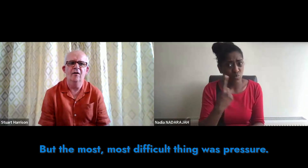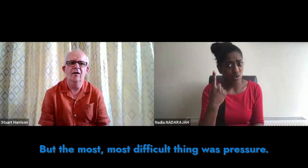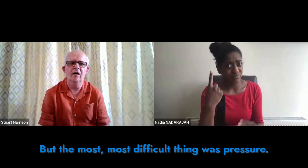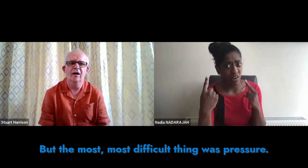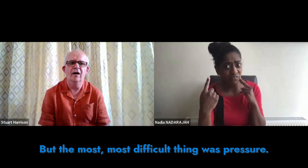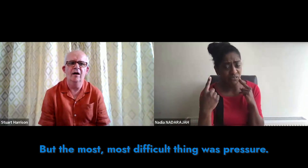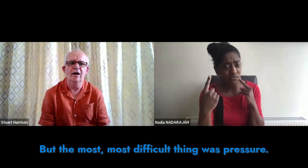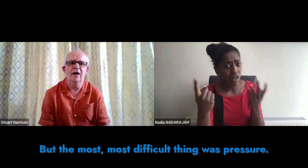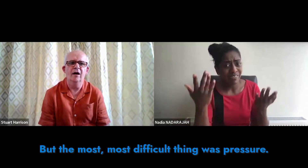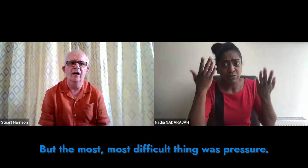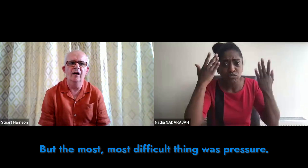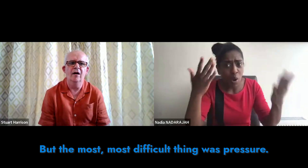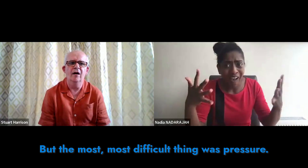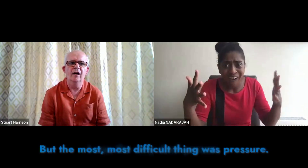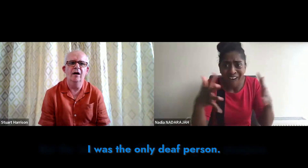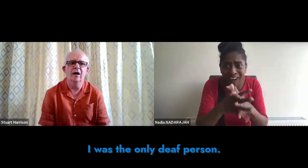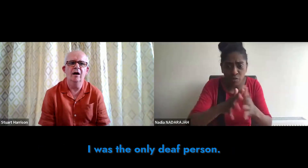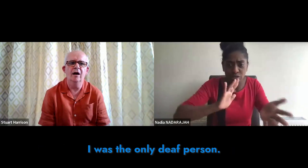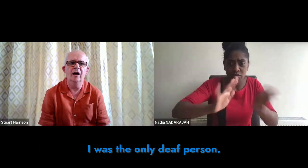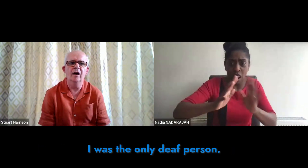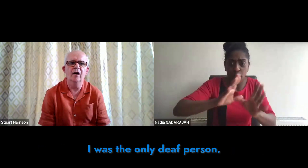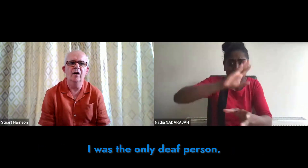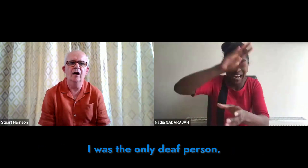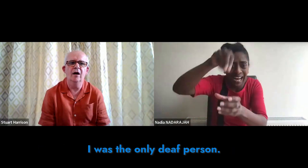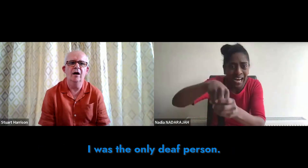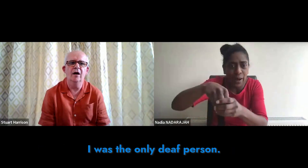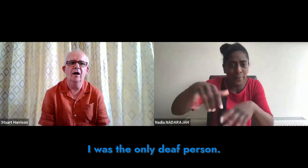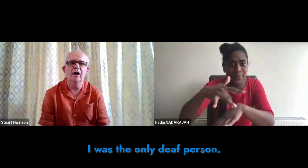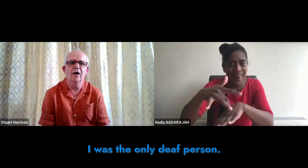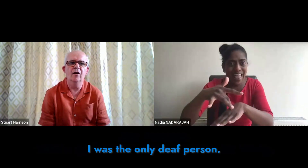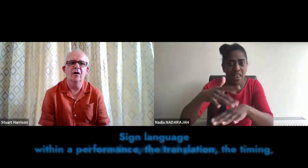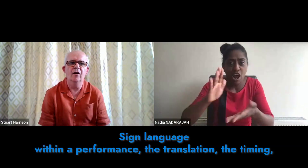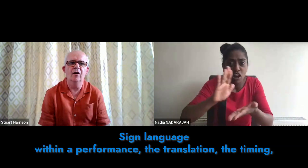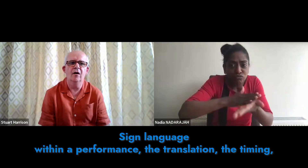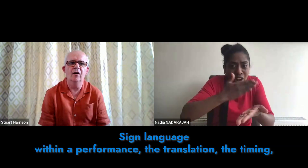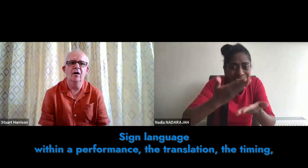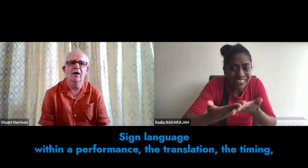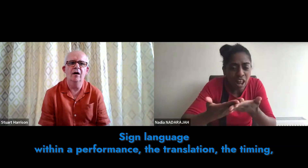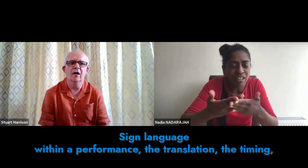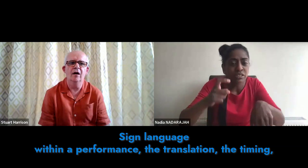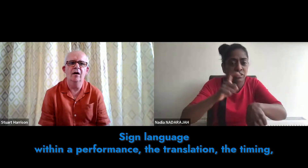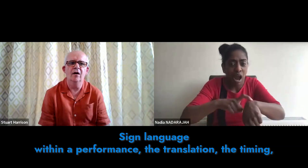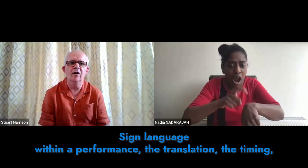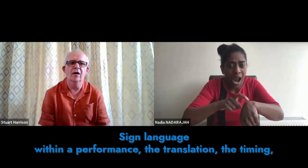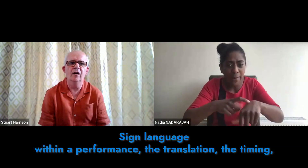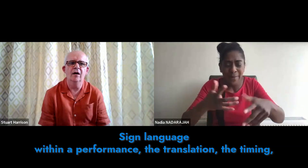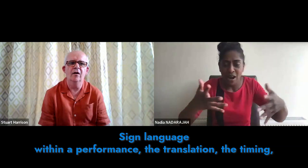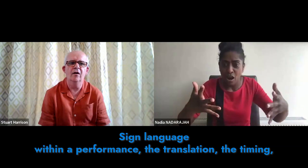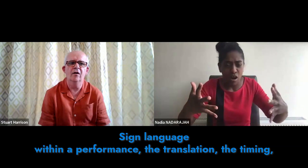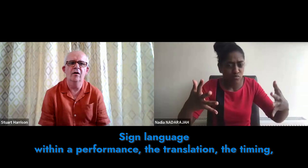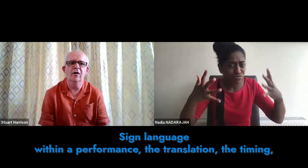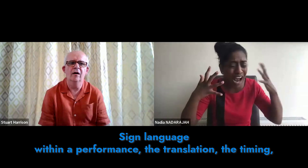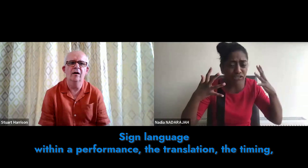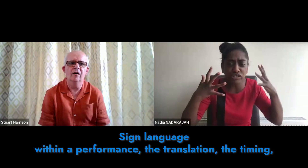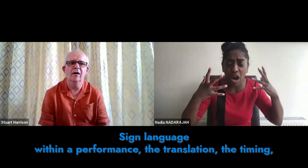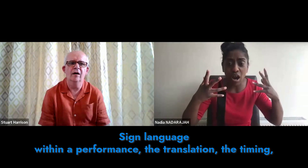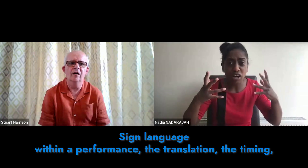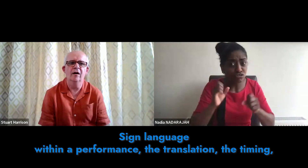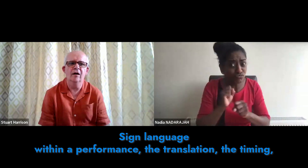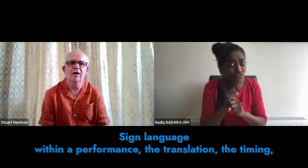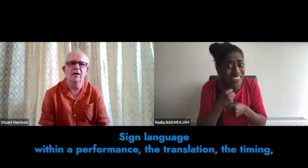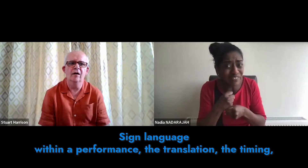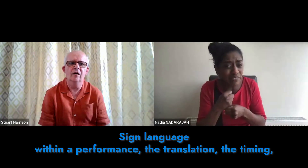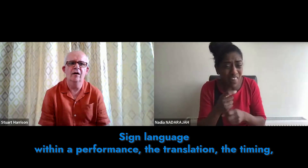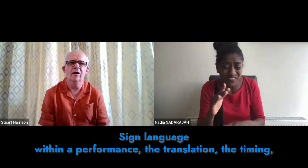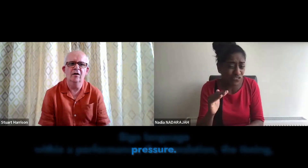difficult thing was pressure. I was the only deaf person. Sign language within a performance, the translation,